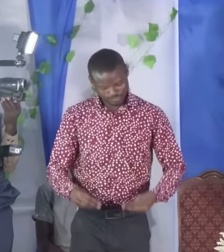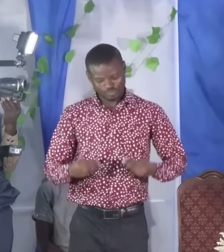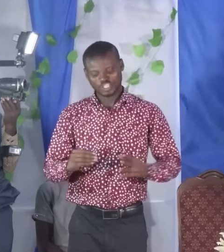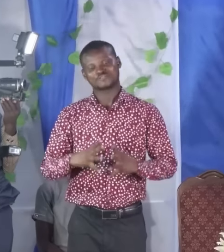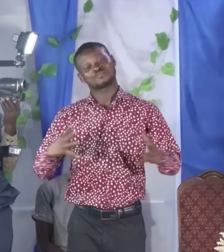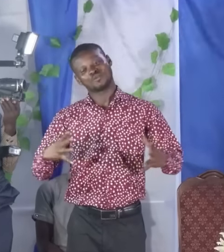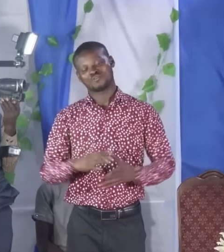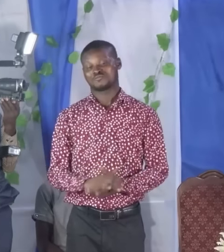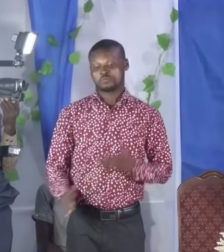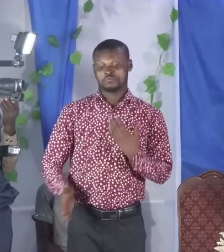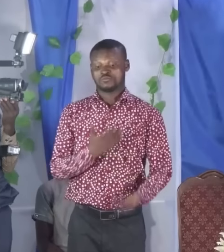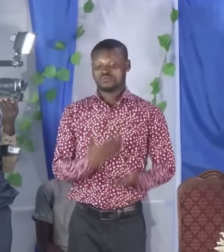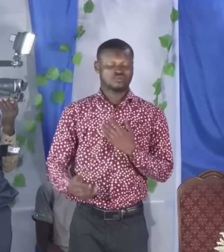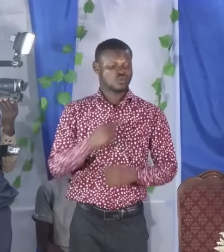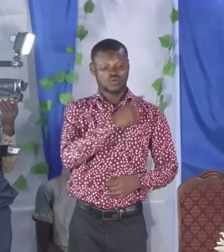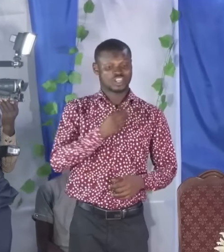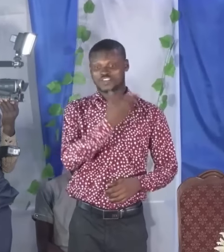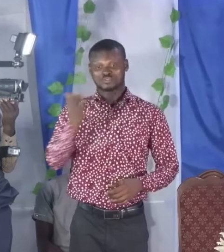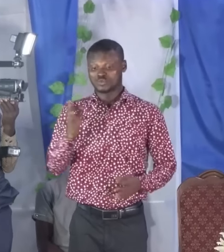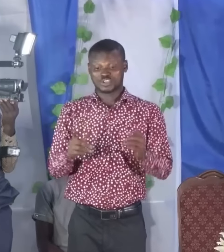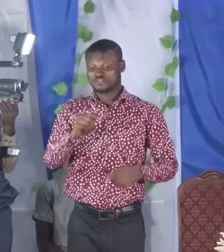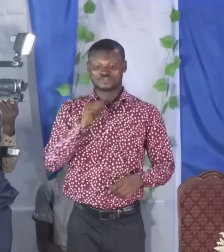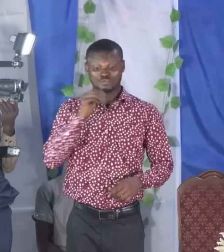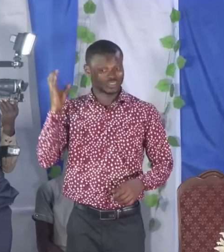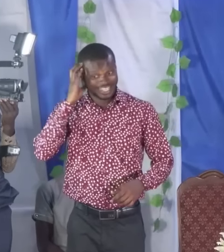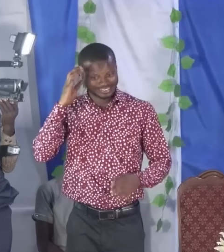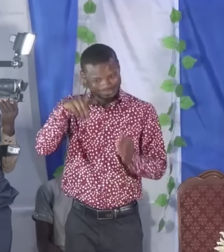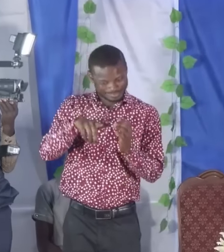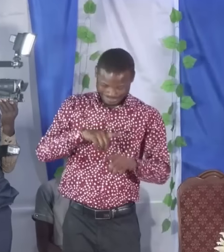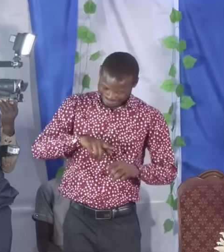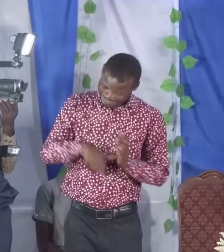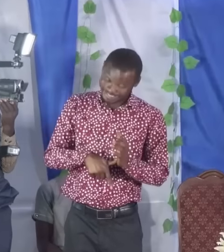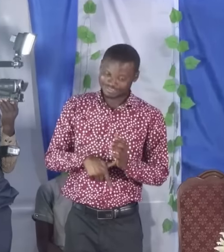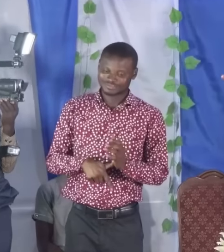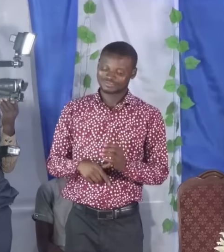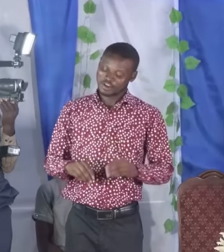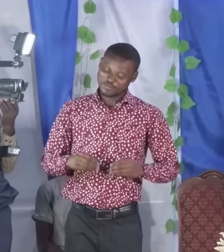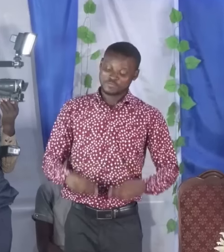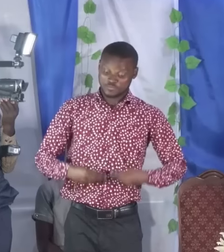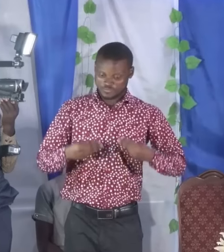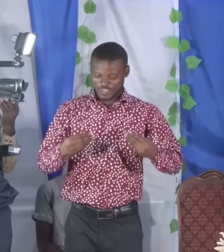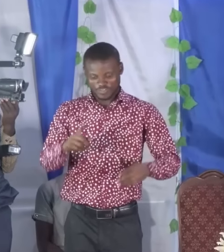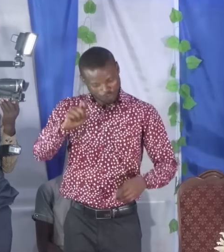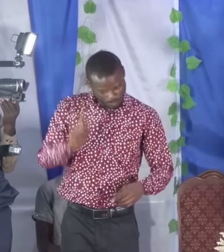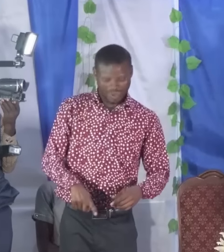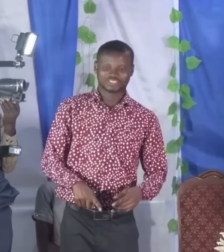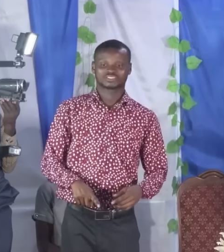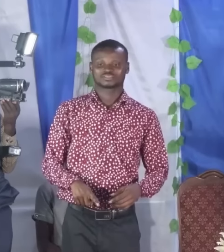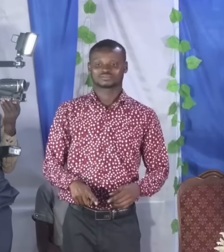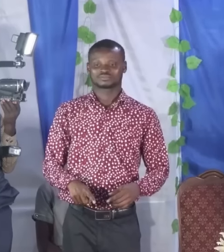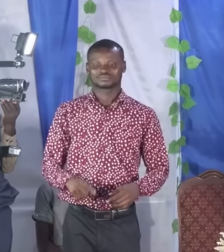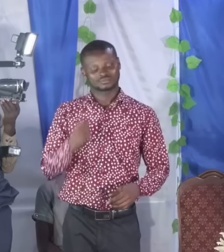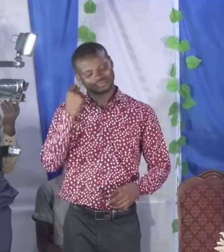ho kwasi ada collection e free na empa mi agro wo toma wawo wo to